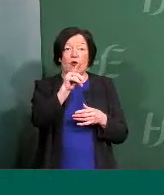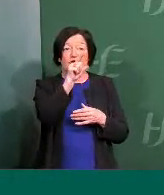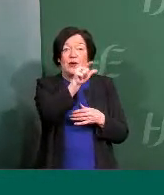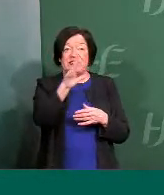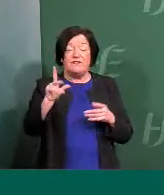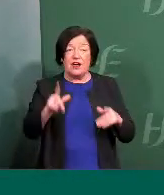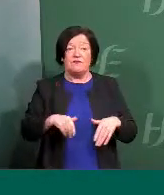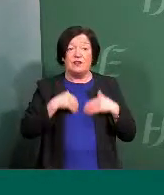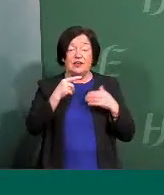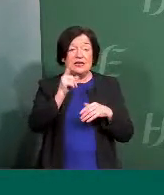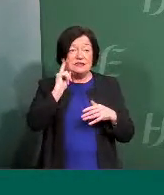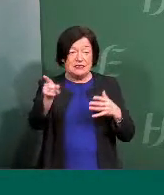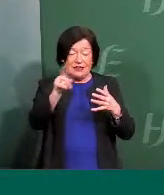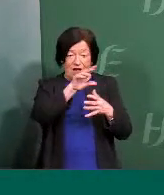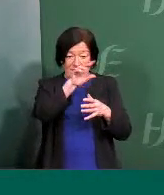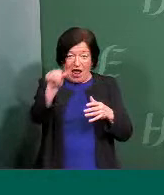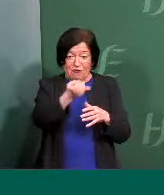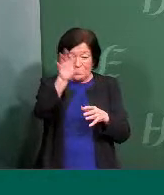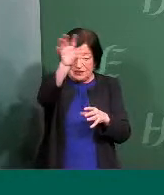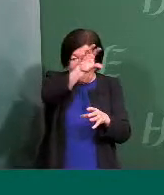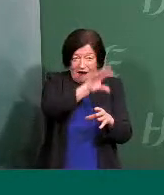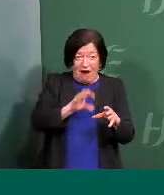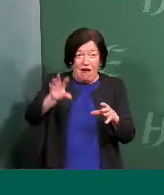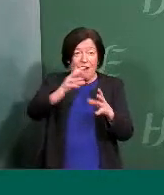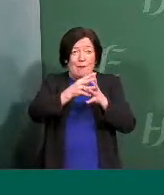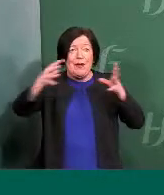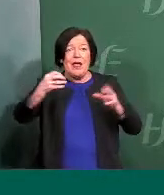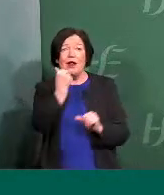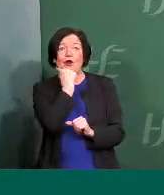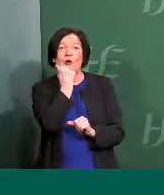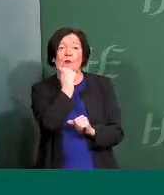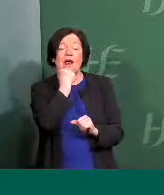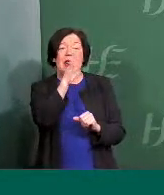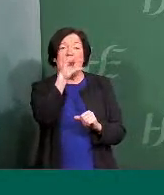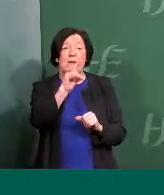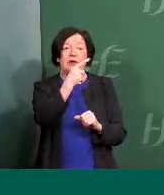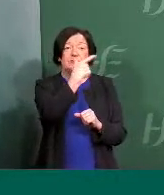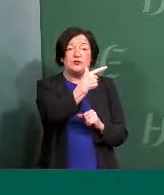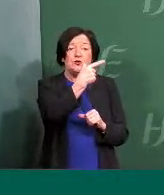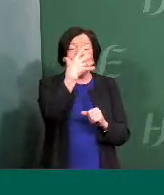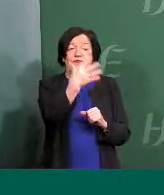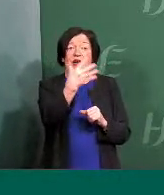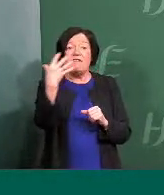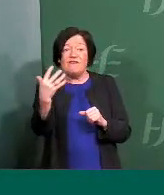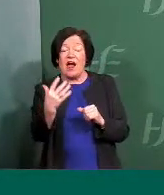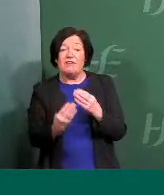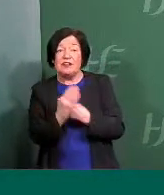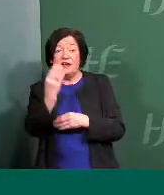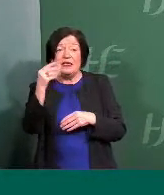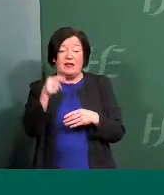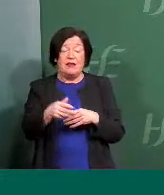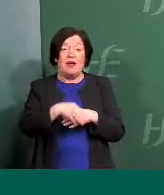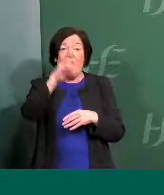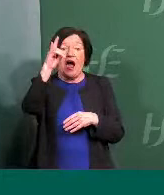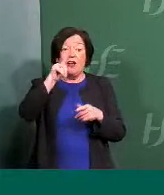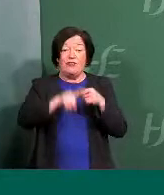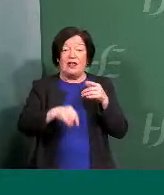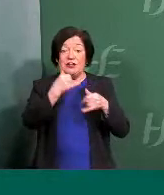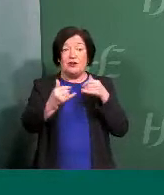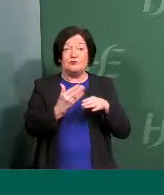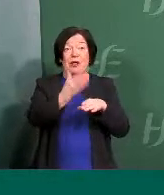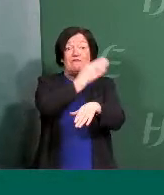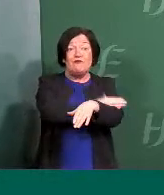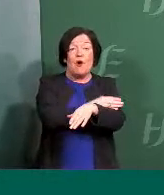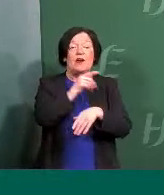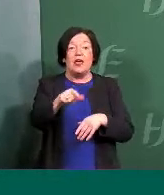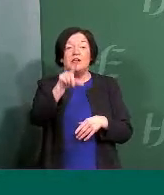25 this morning. You can see all of these sites, very big numbers. Limerick, 255 presentations, significantly higher than previous years,